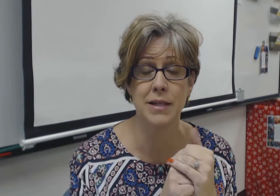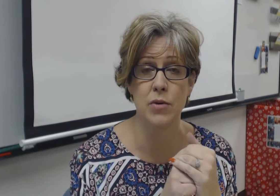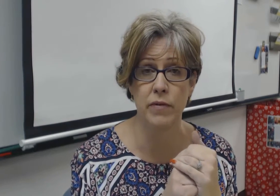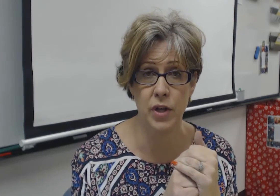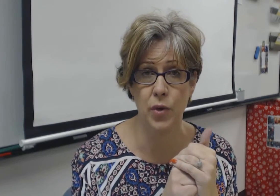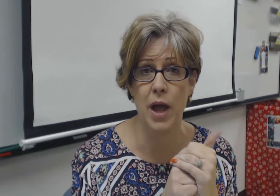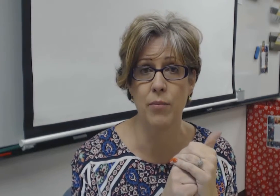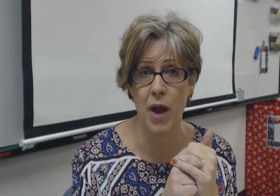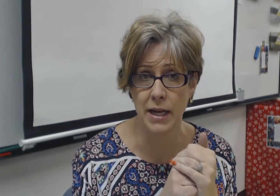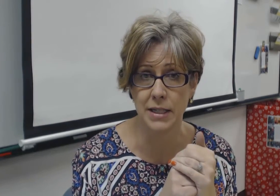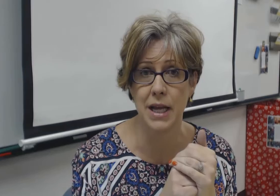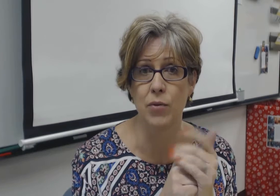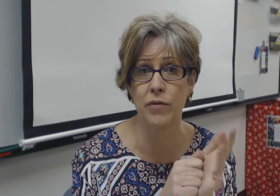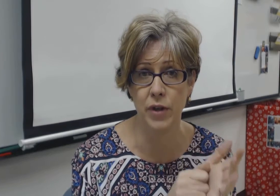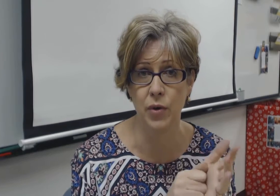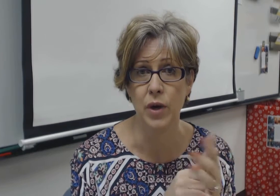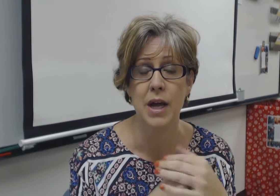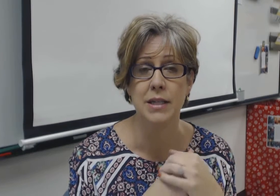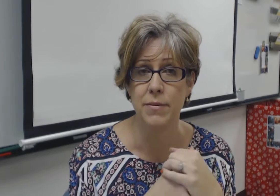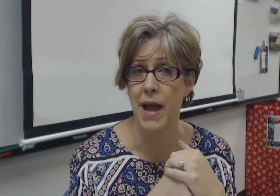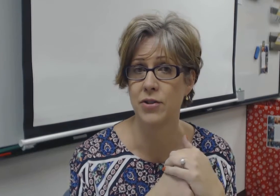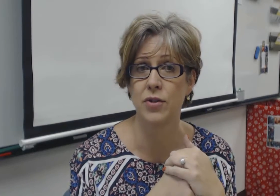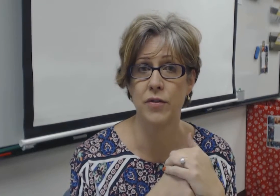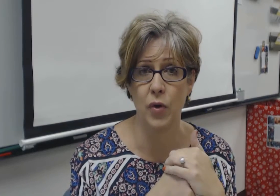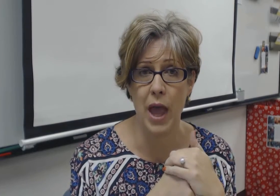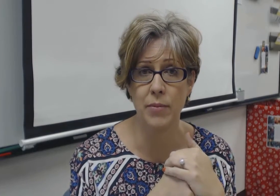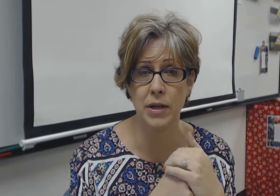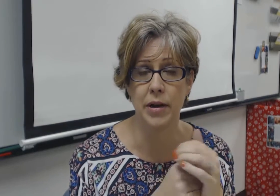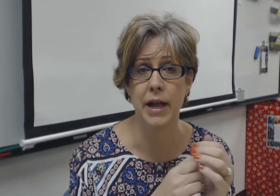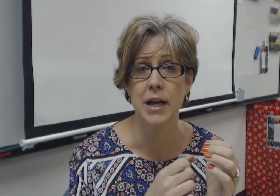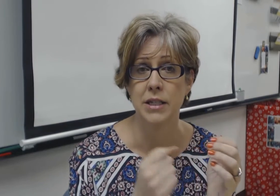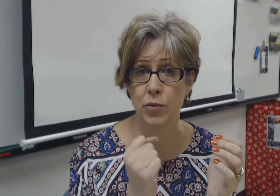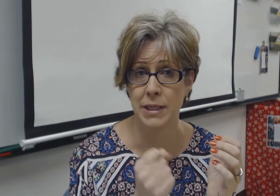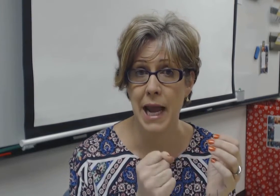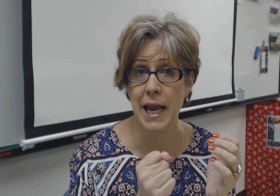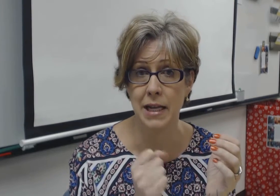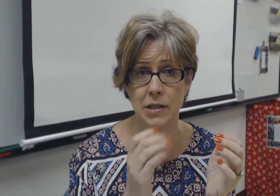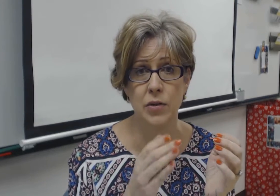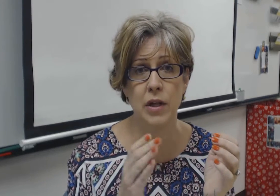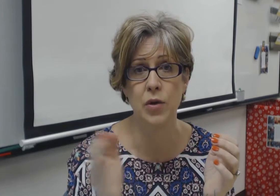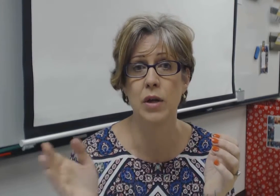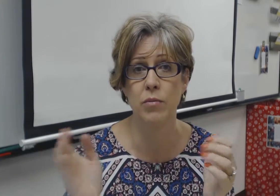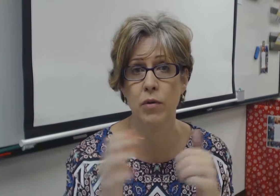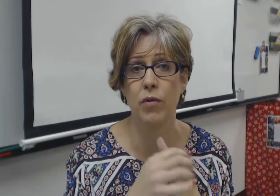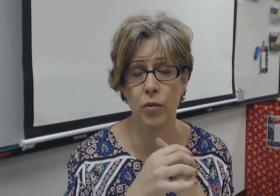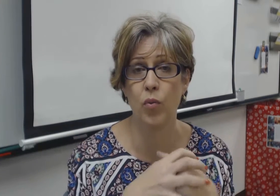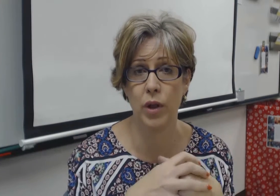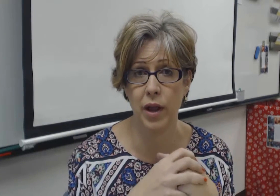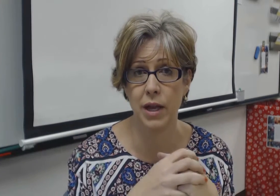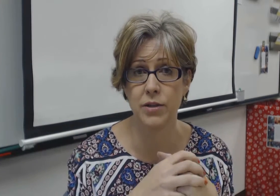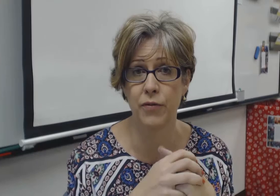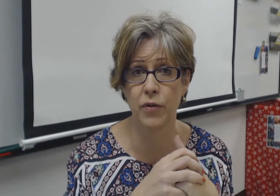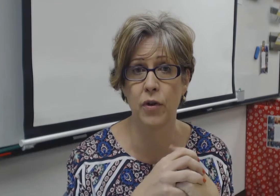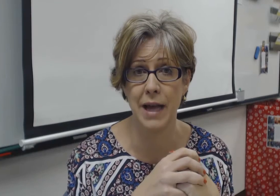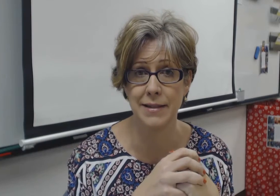and review and practice and review to master the vocabulary, to retain it so that you can move into further